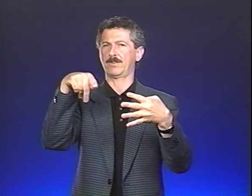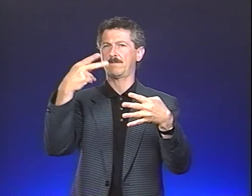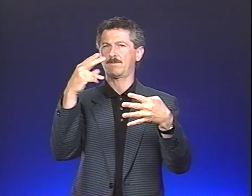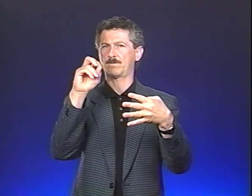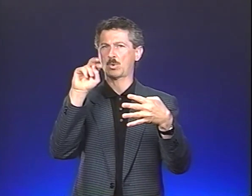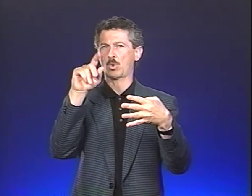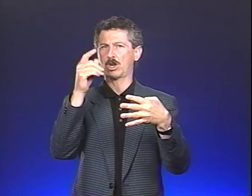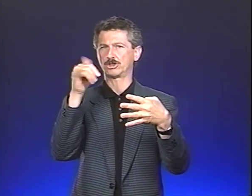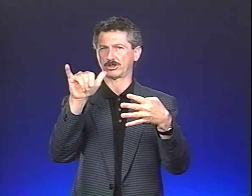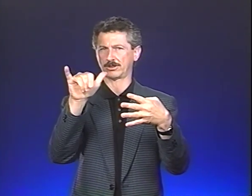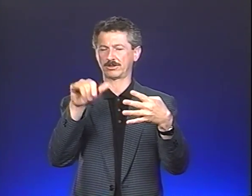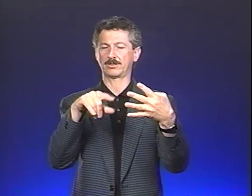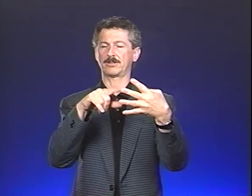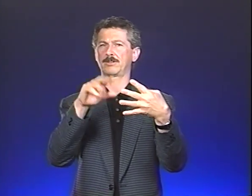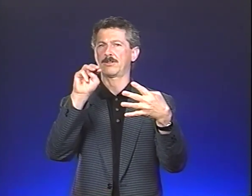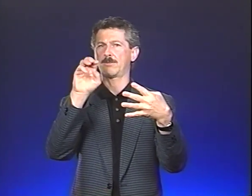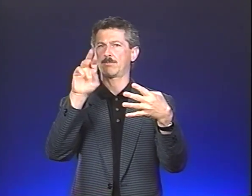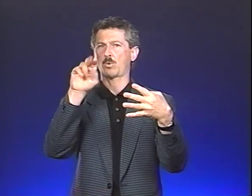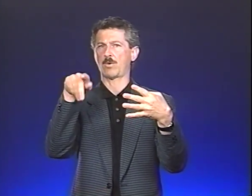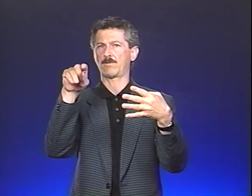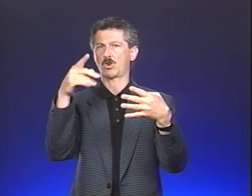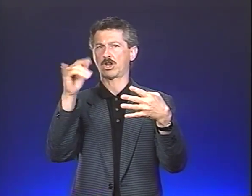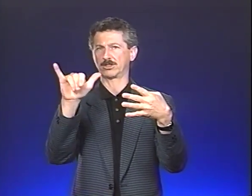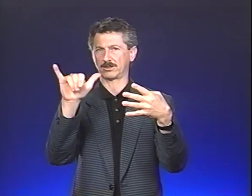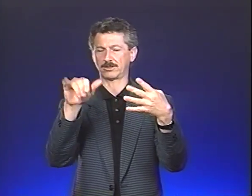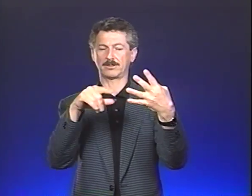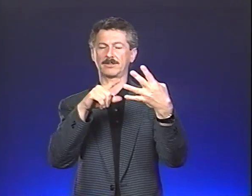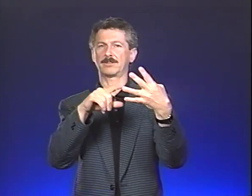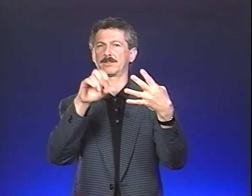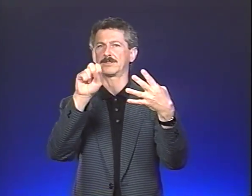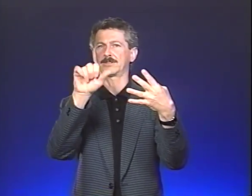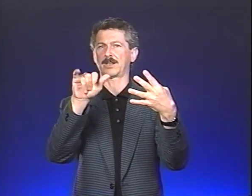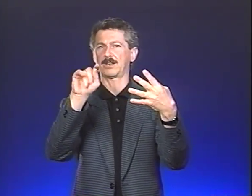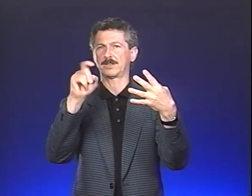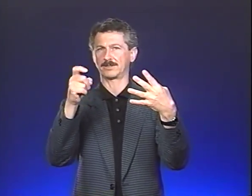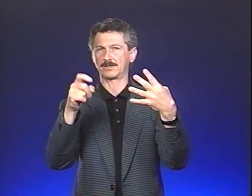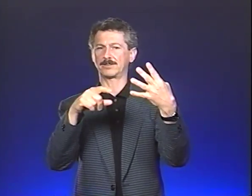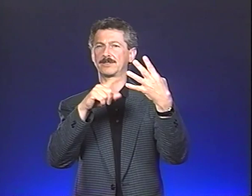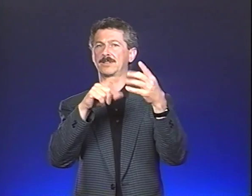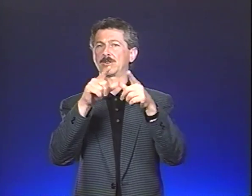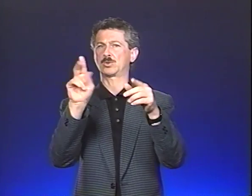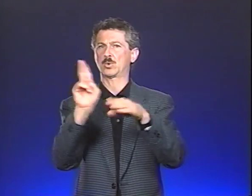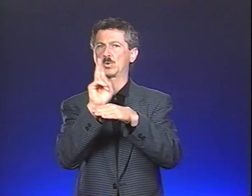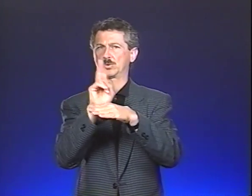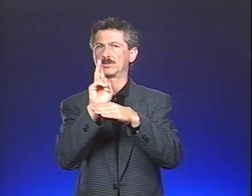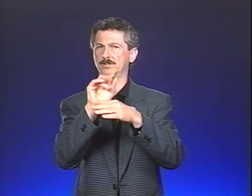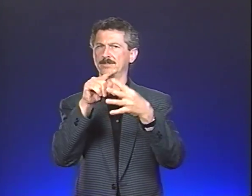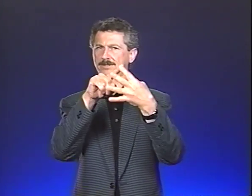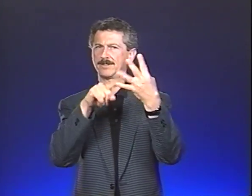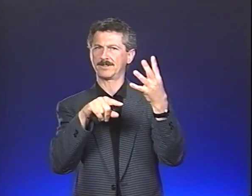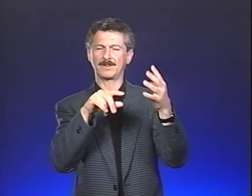into four domains: phonology, morphology, syntax, and language use.